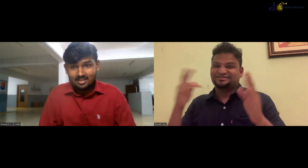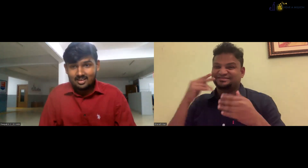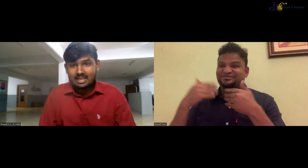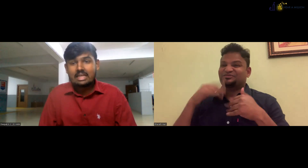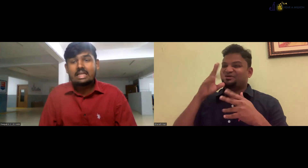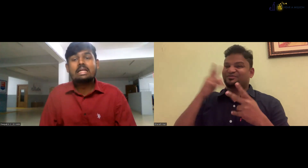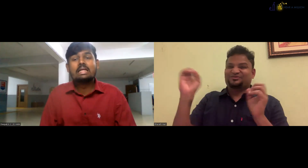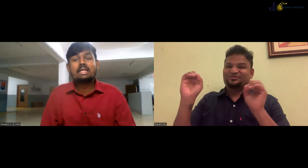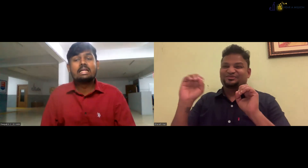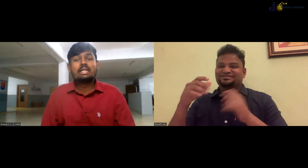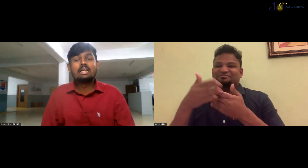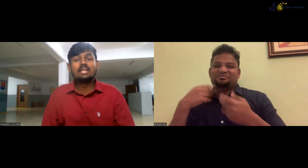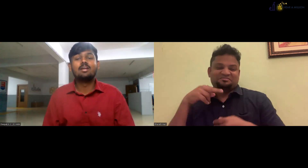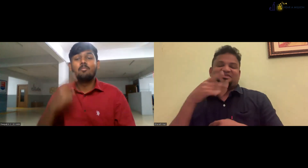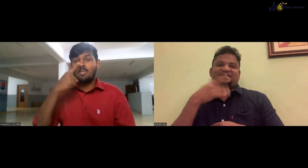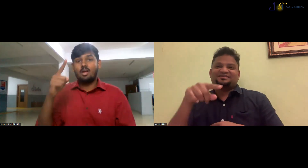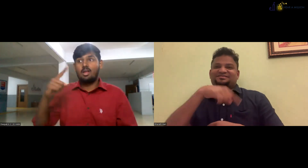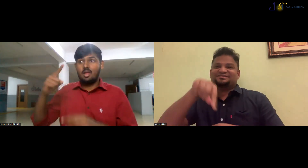there. So